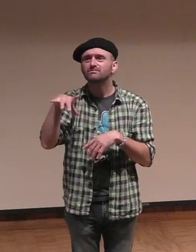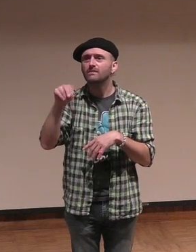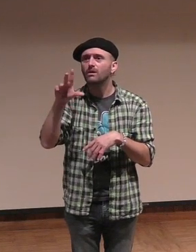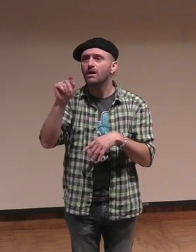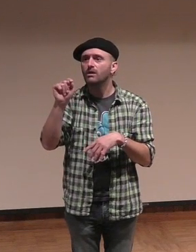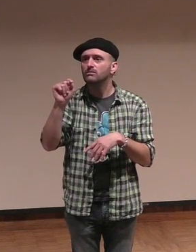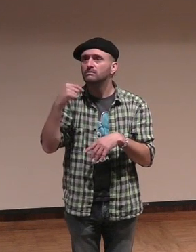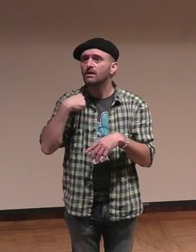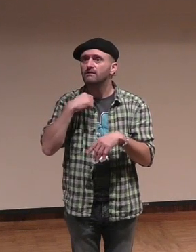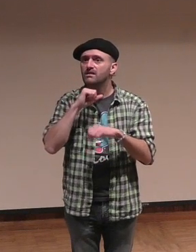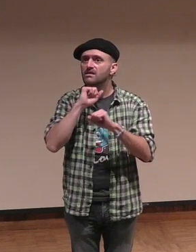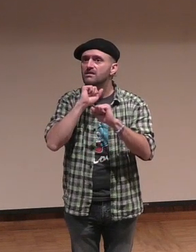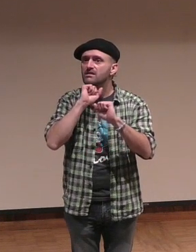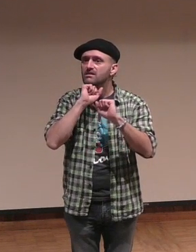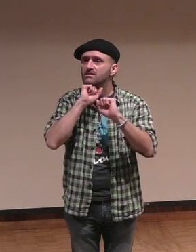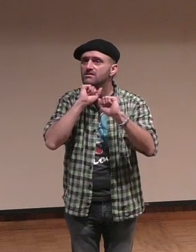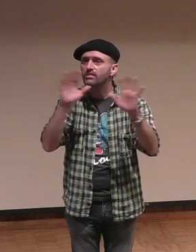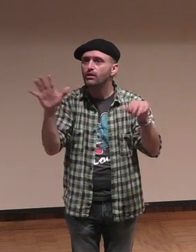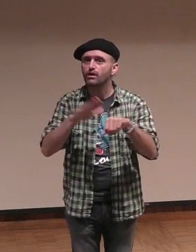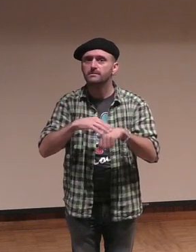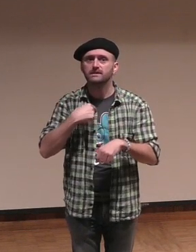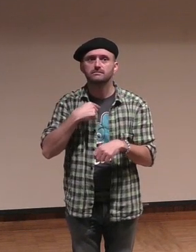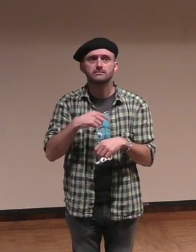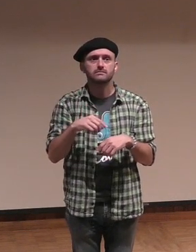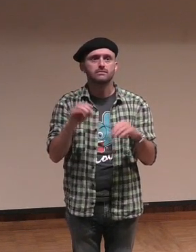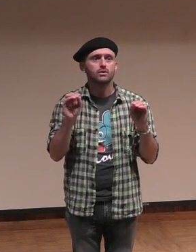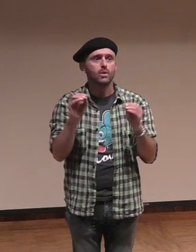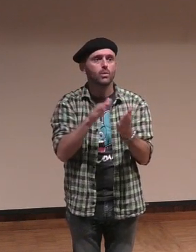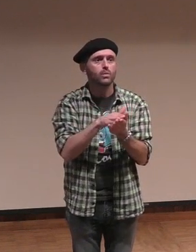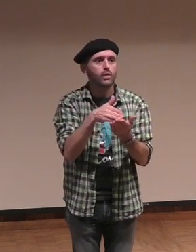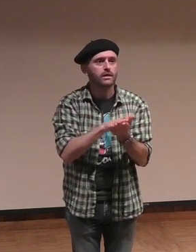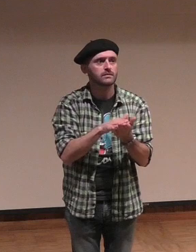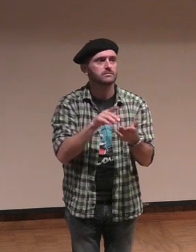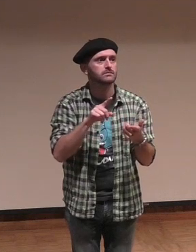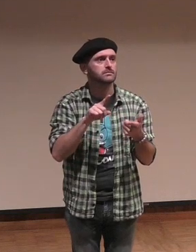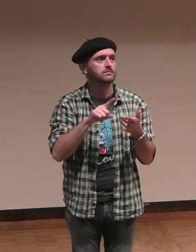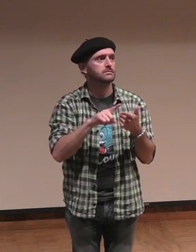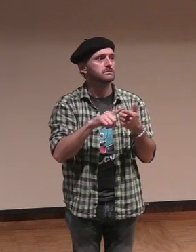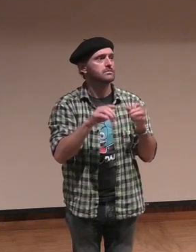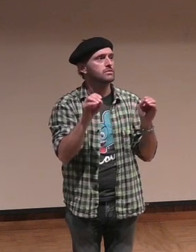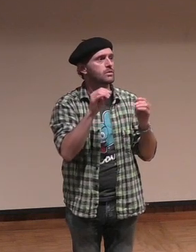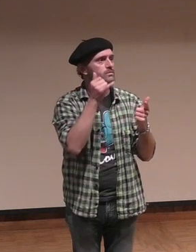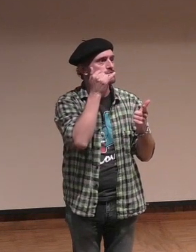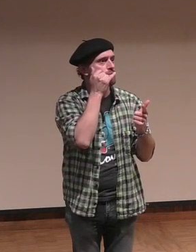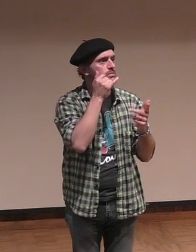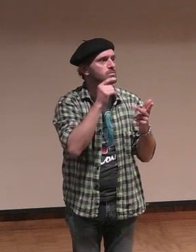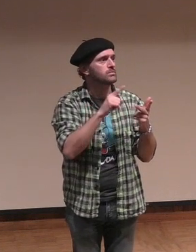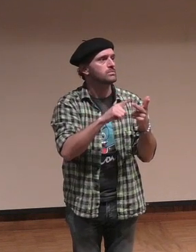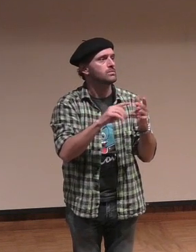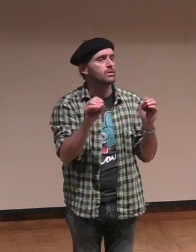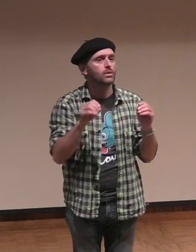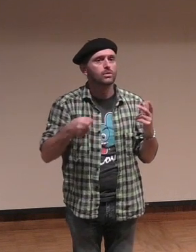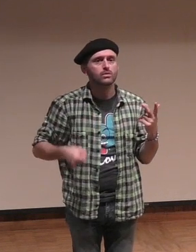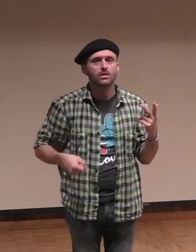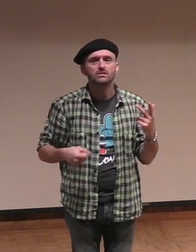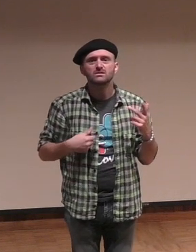found out that I had nothing on me. no wallet, no phone,